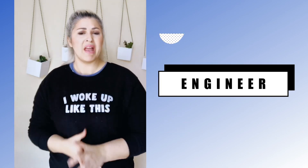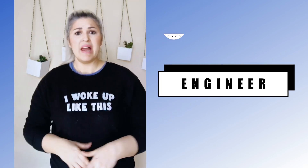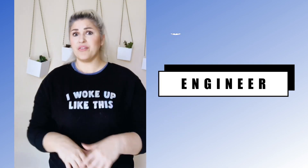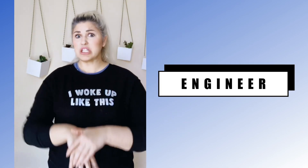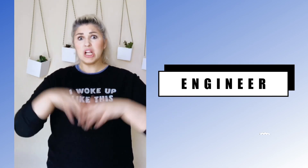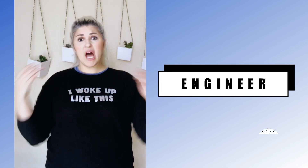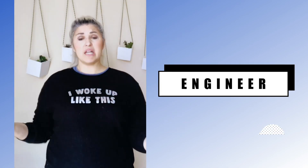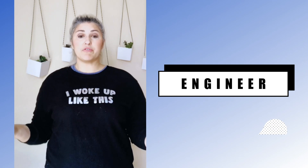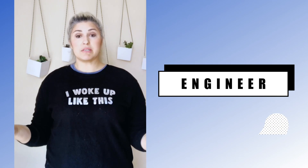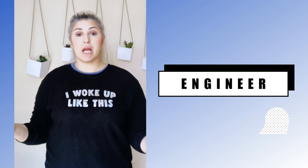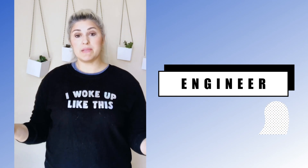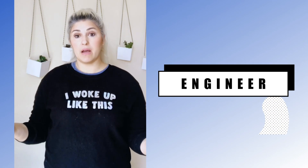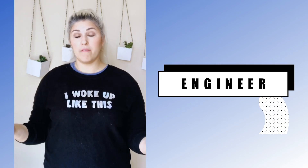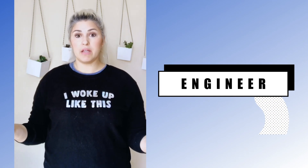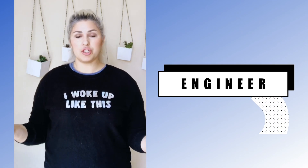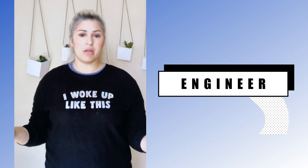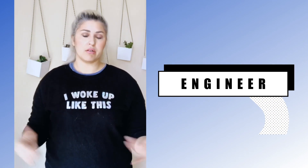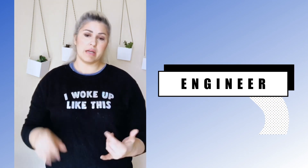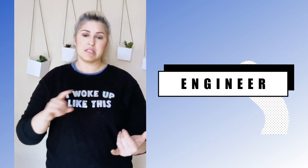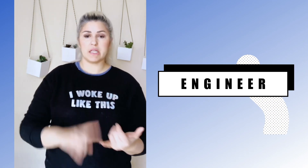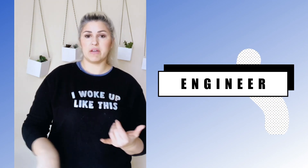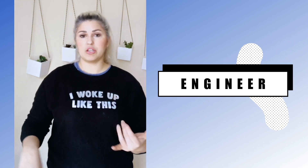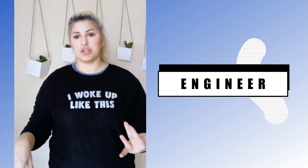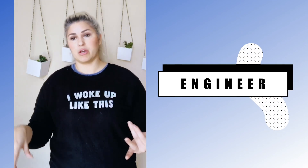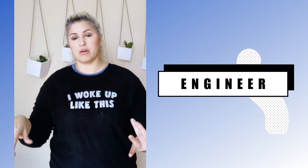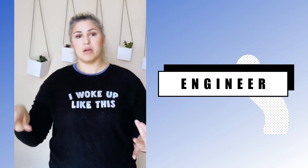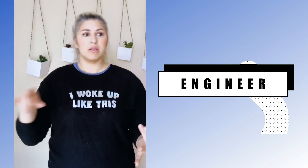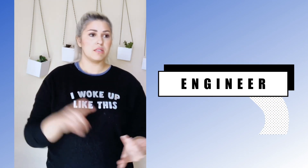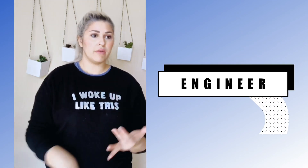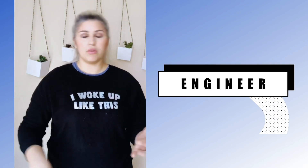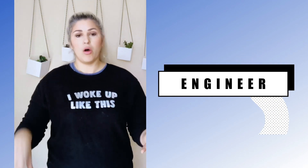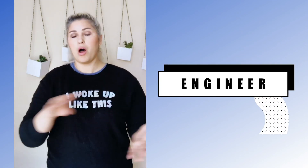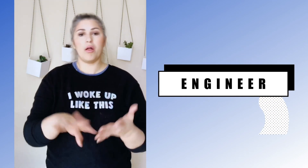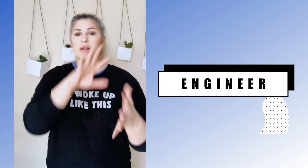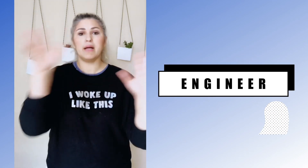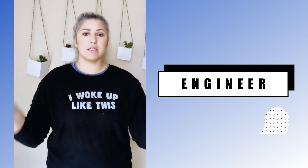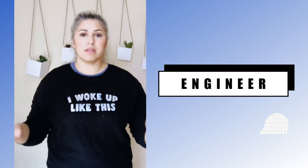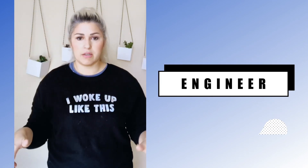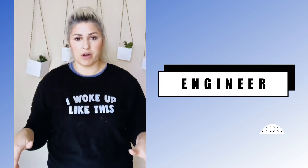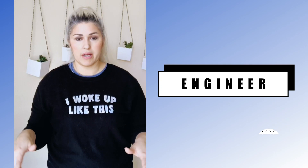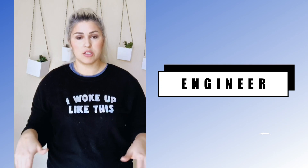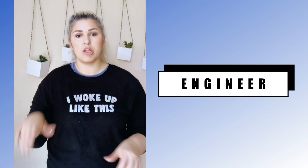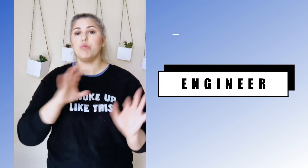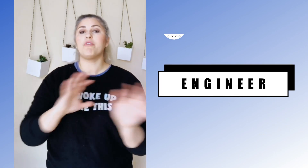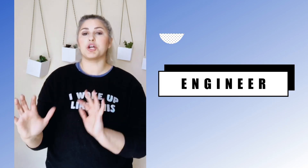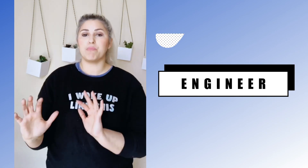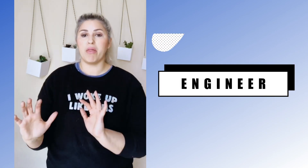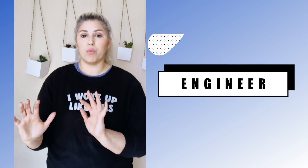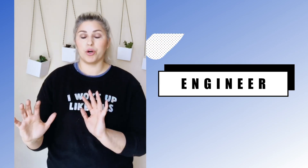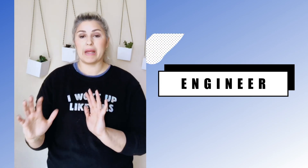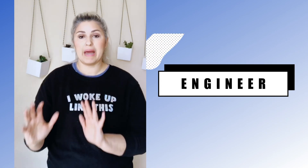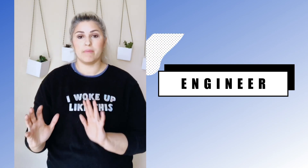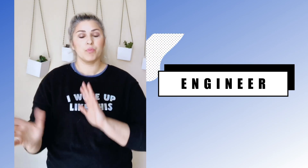engineer. Now there's a lot of different types of engineers. Civic engineer, civil, lots of different kinds. So then you would finger